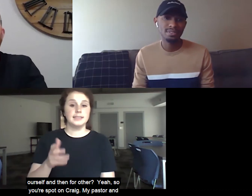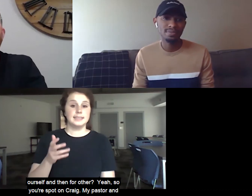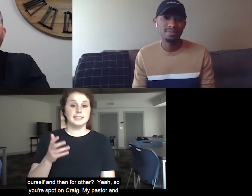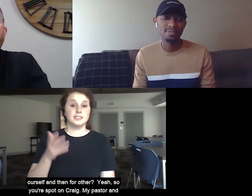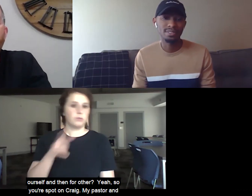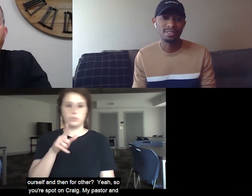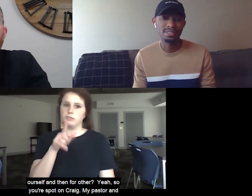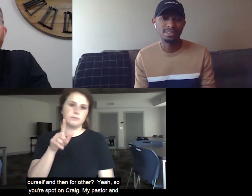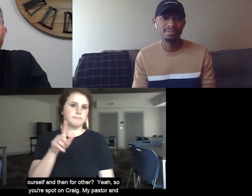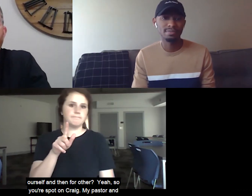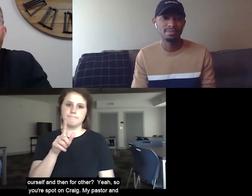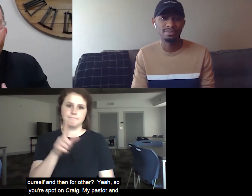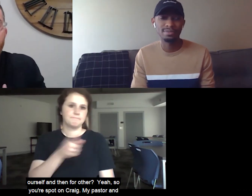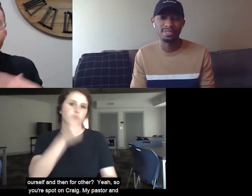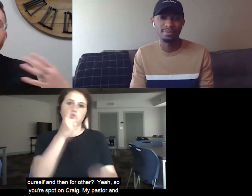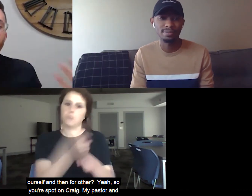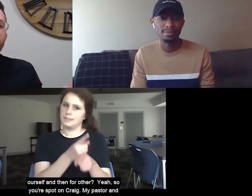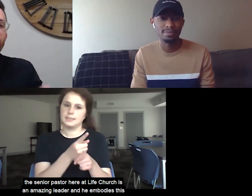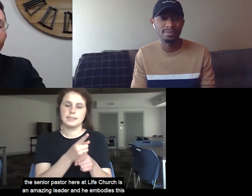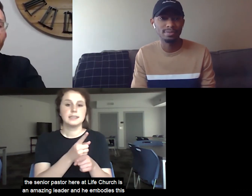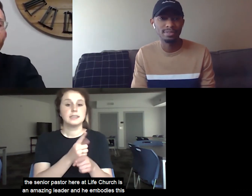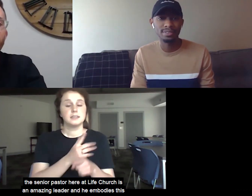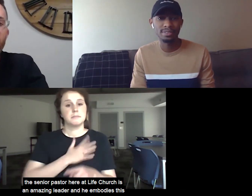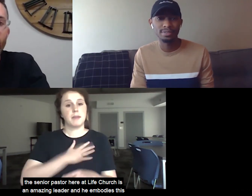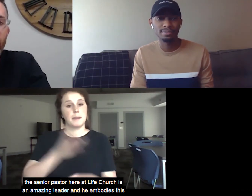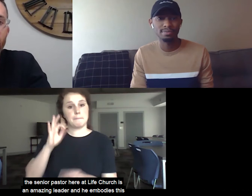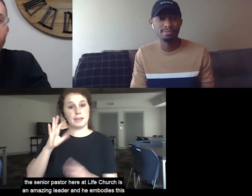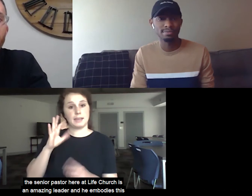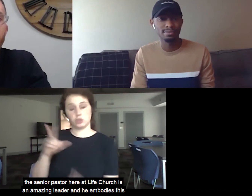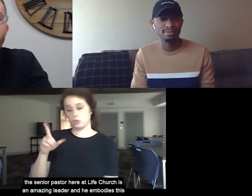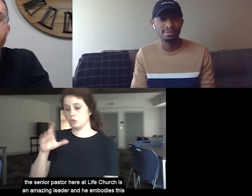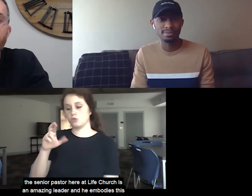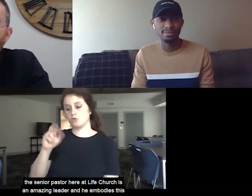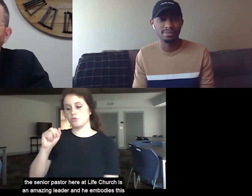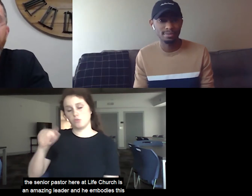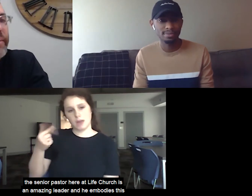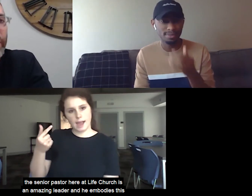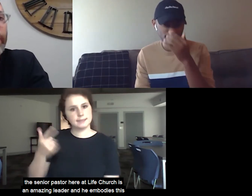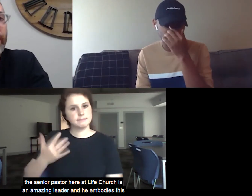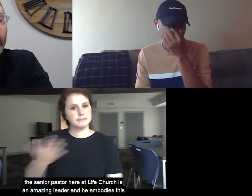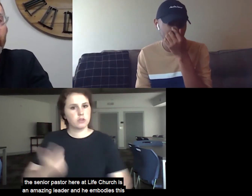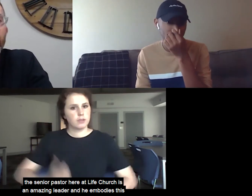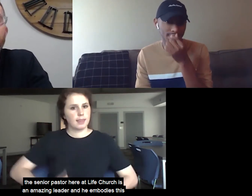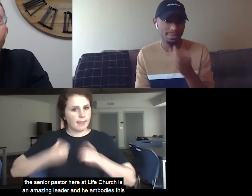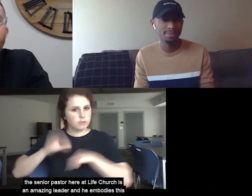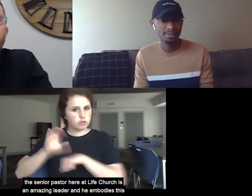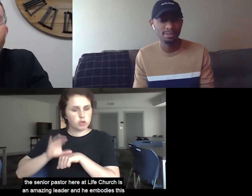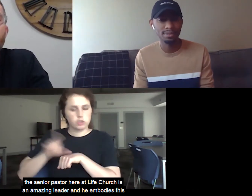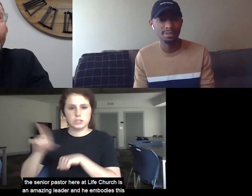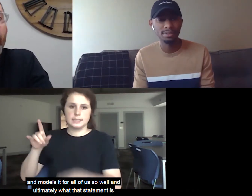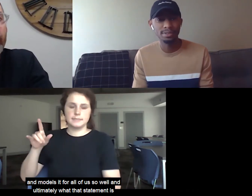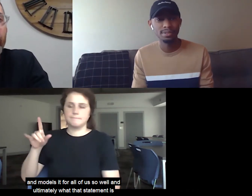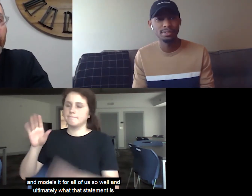on, Craig. My pastor and the senior pastor here at Life Church is an amazing leader, and